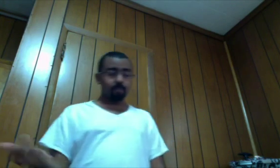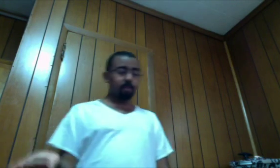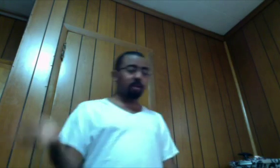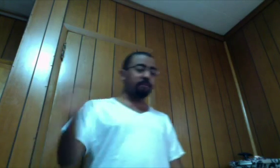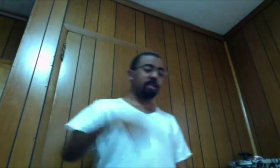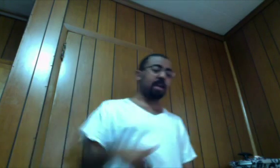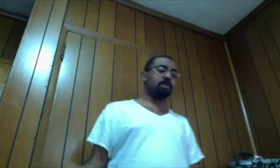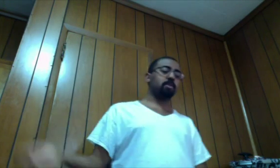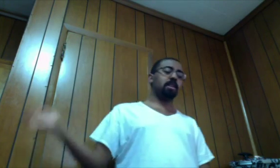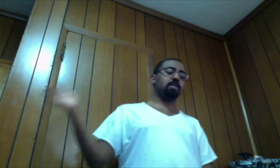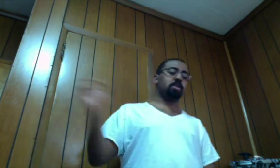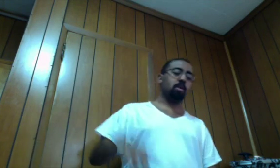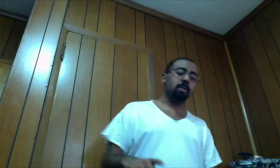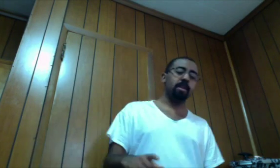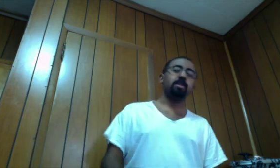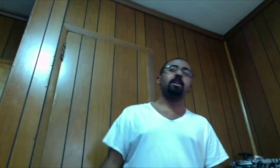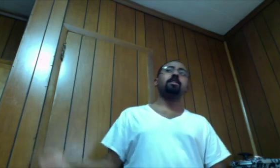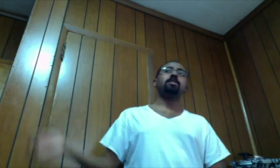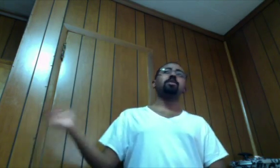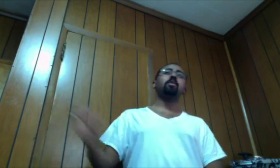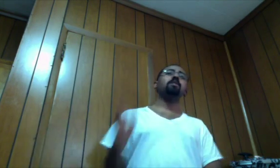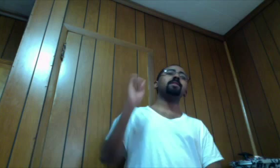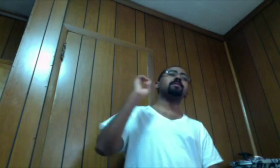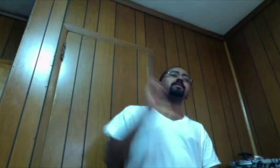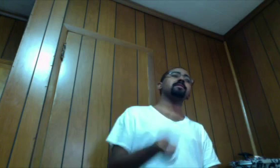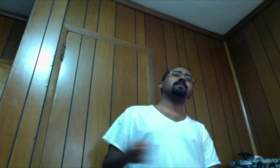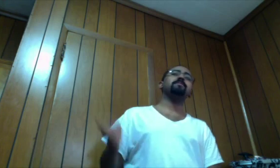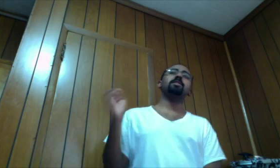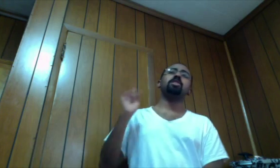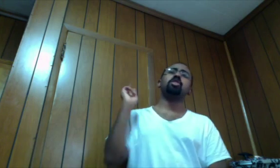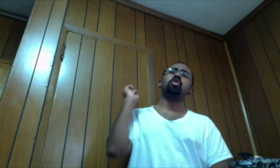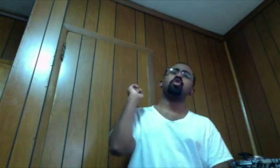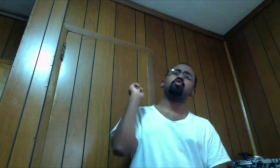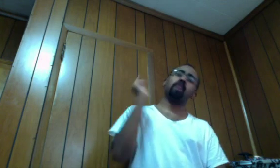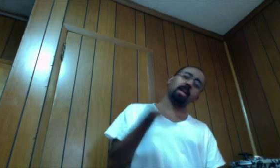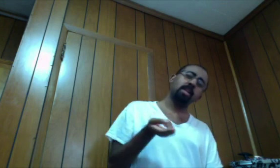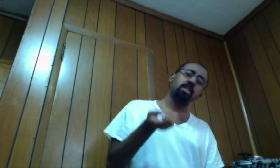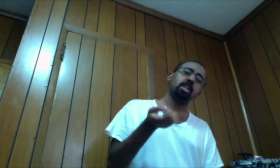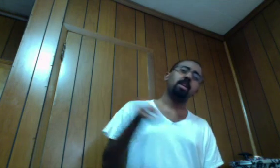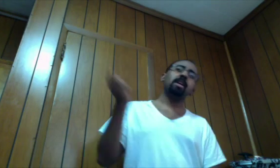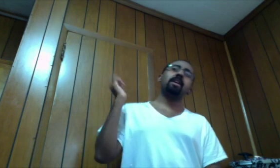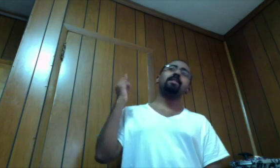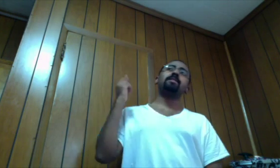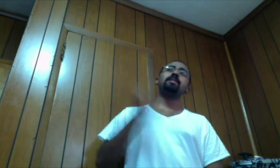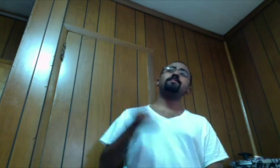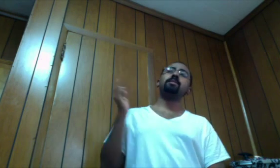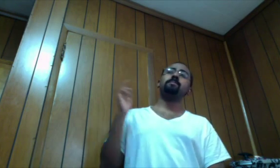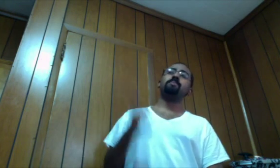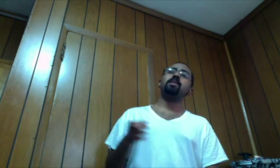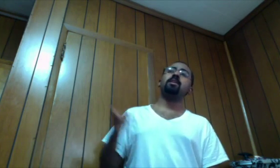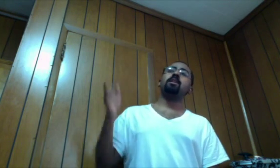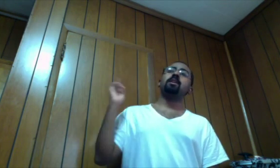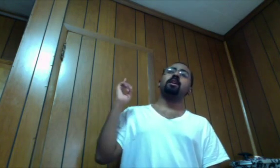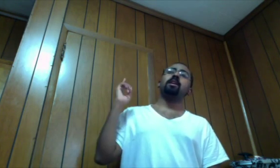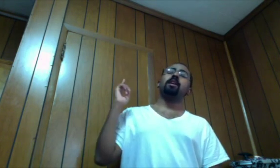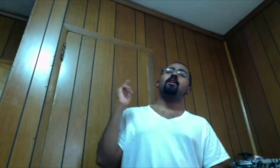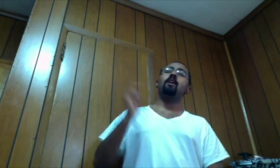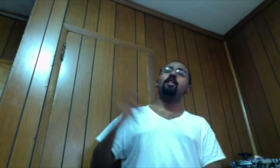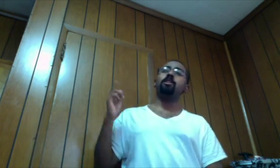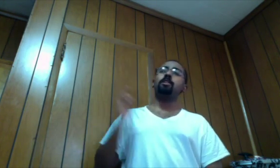Moving on from that, we're in the tournament. The tournament system is strange. It seems to be an